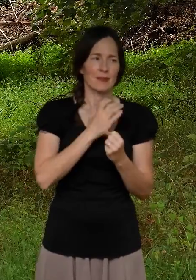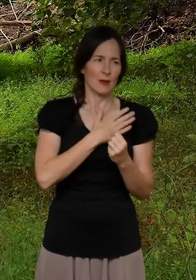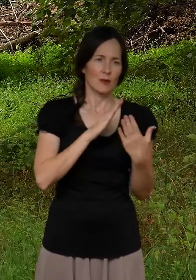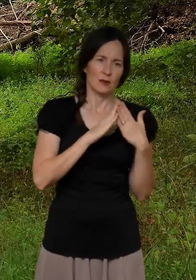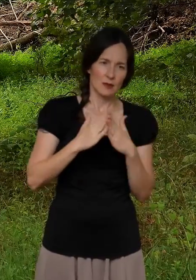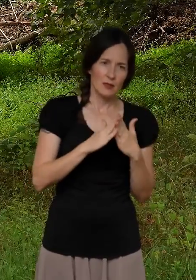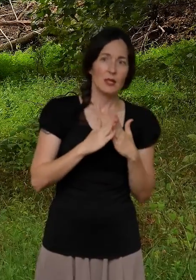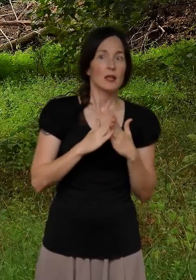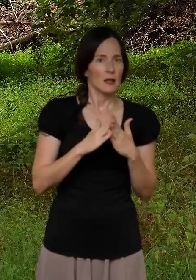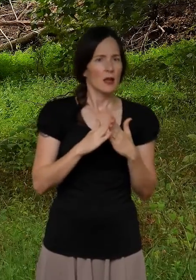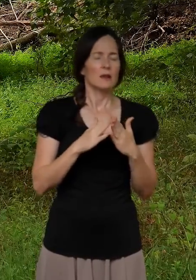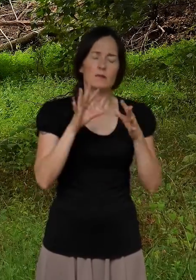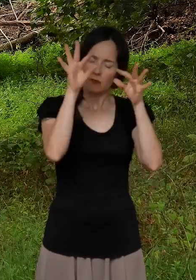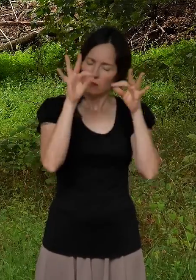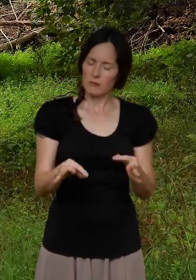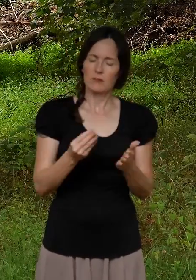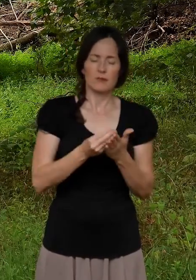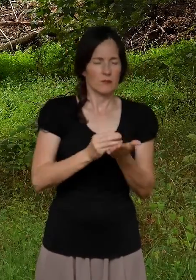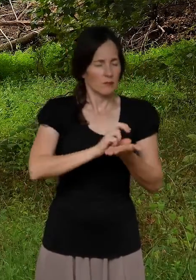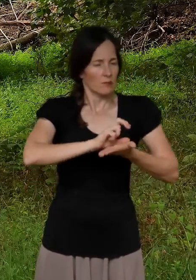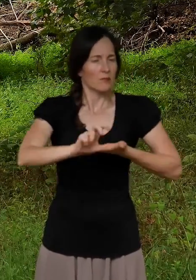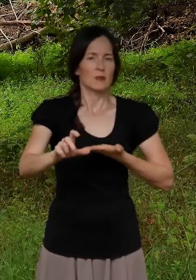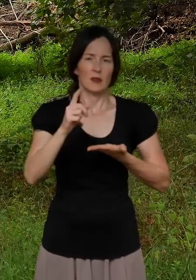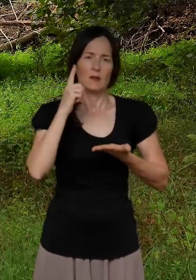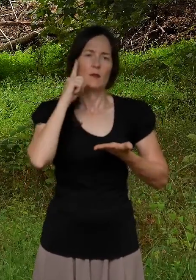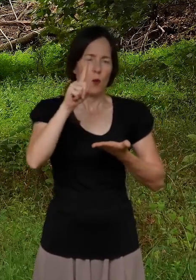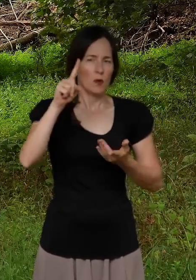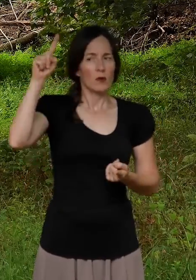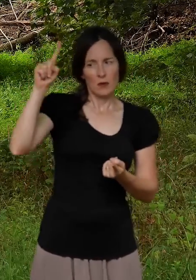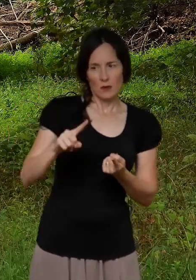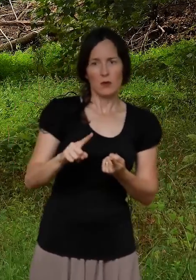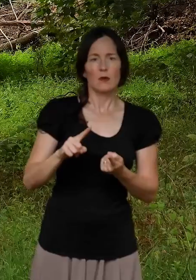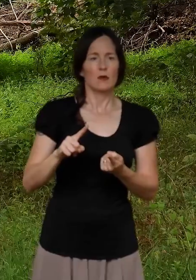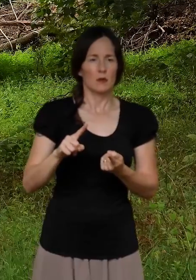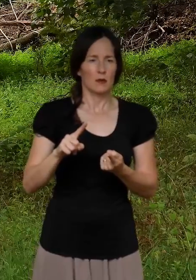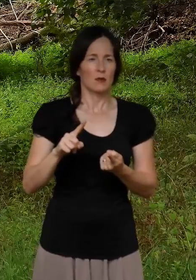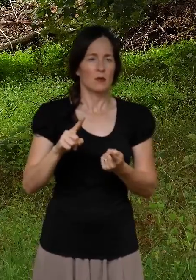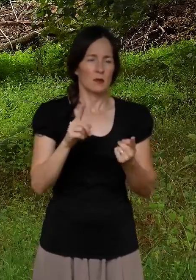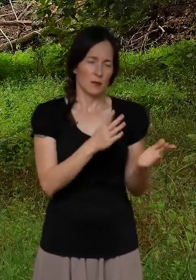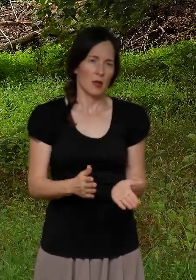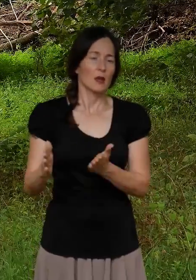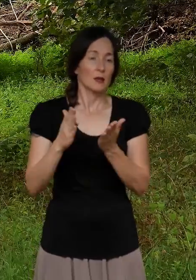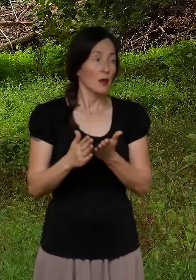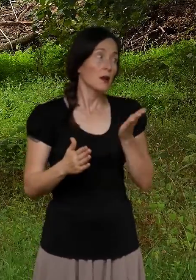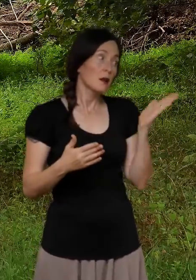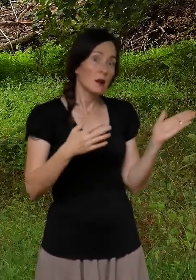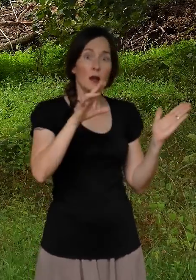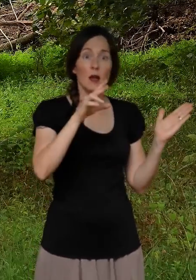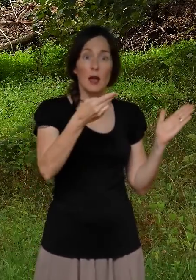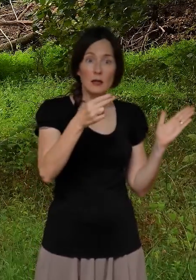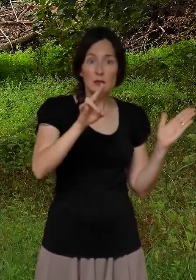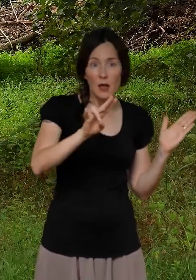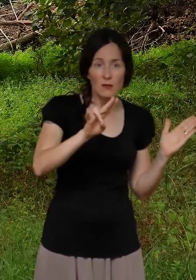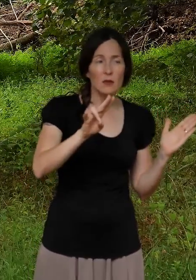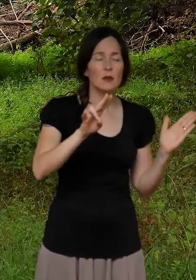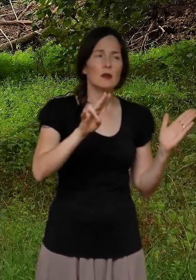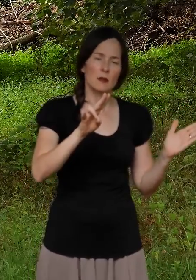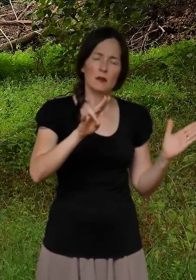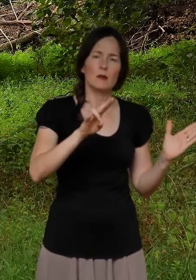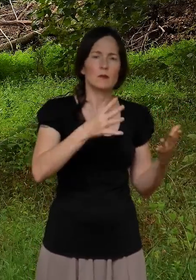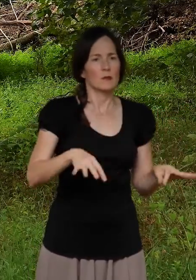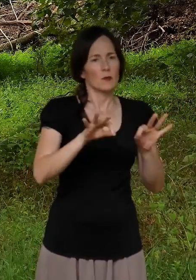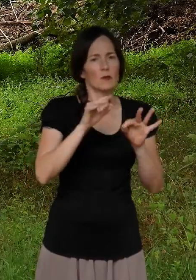as we break ground to a much-needed project. There's no hiding the challenges that Main Street has faced, and our community